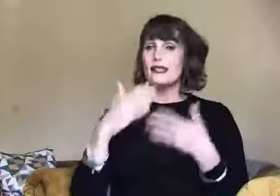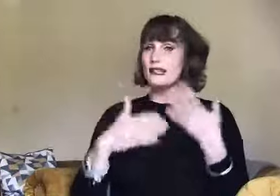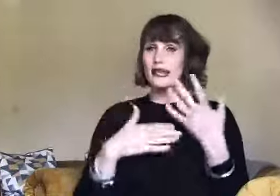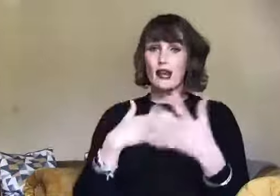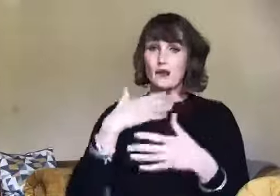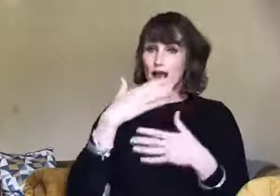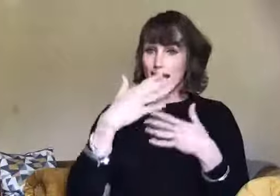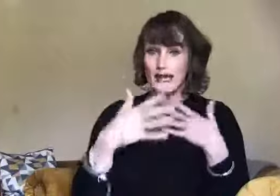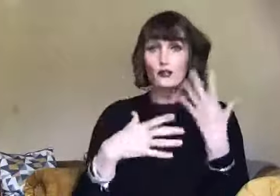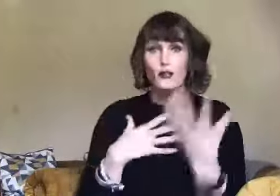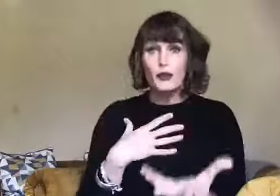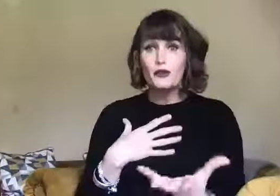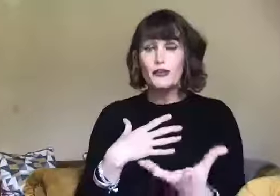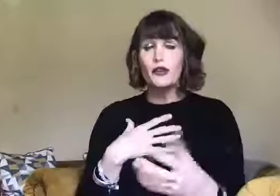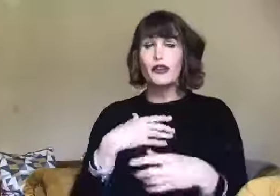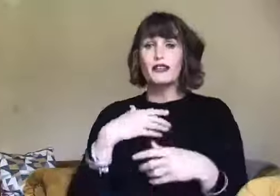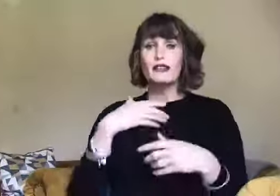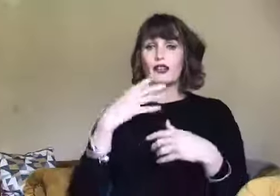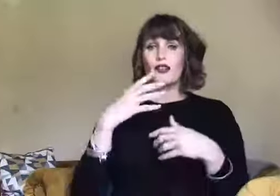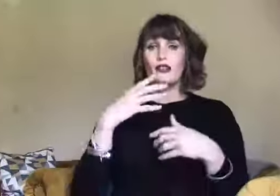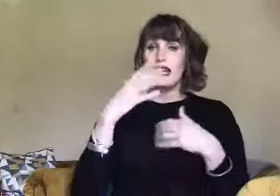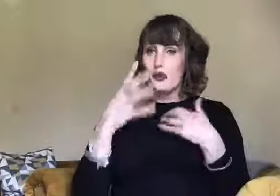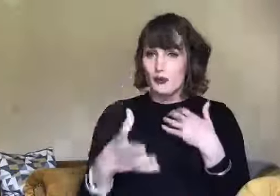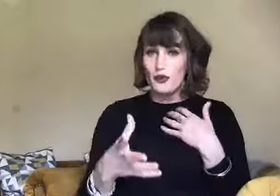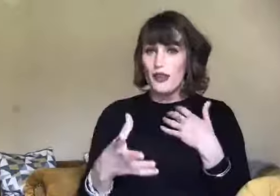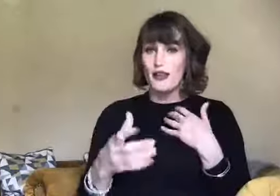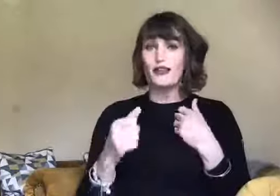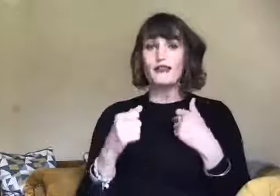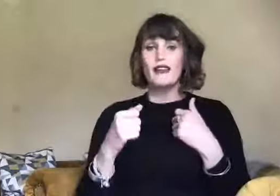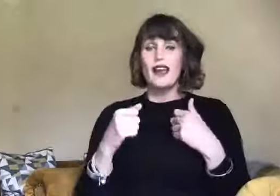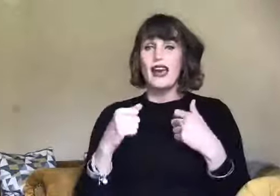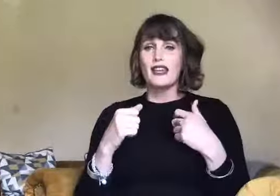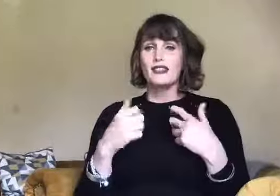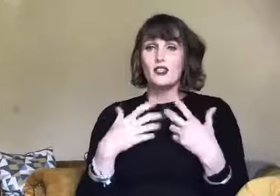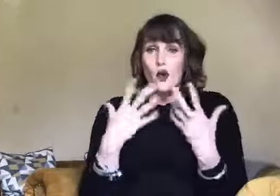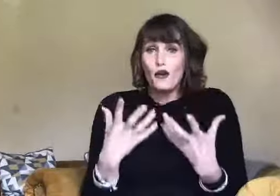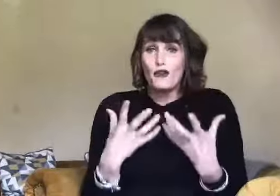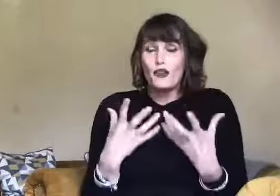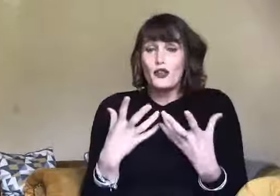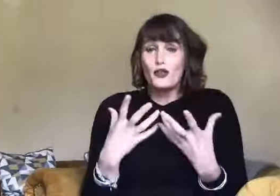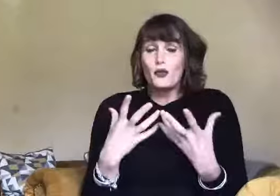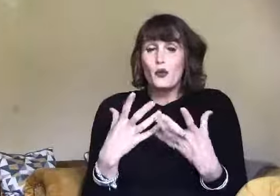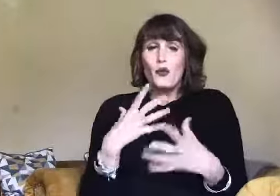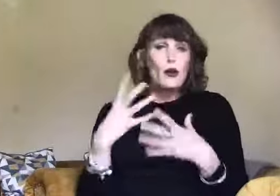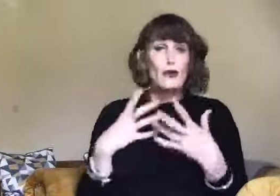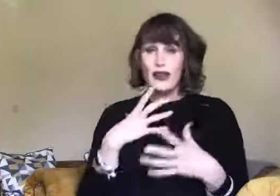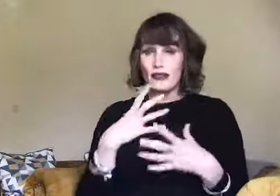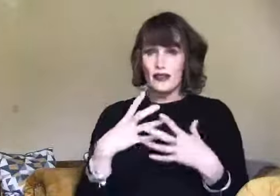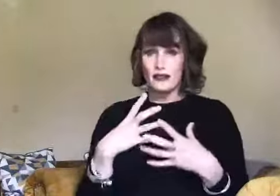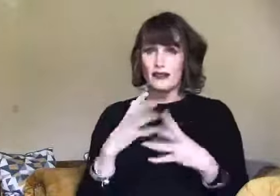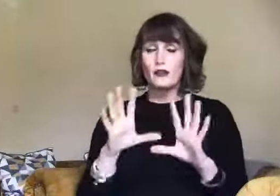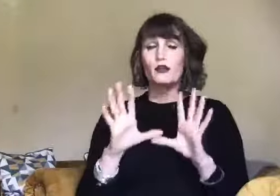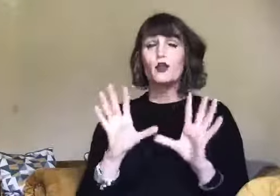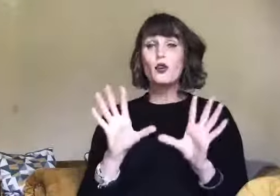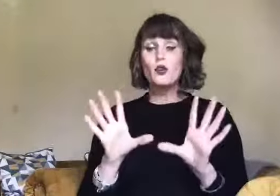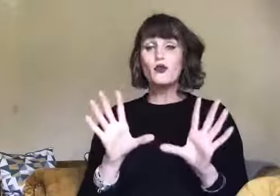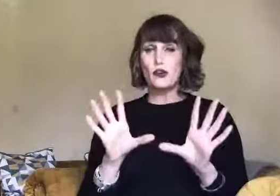basically help and aid growth, to help you learn, and to offer you well-being things. Now,